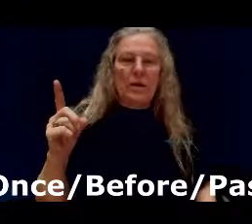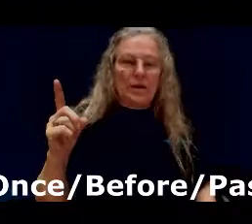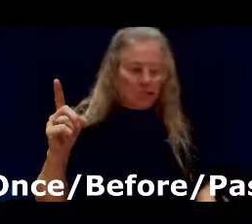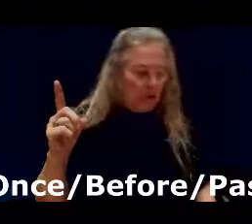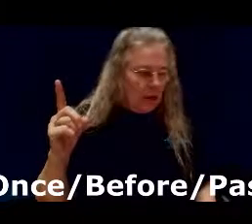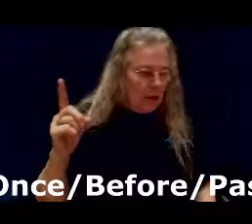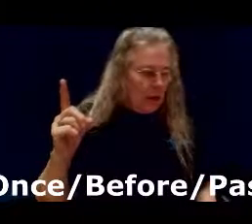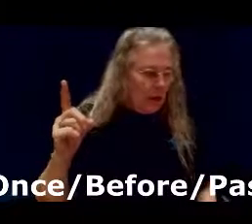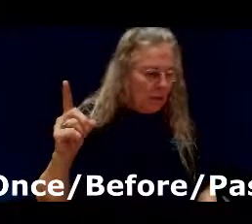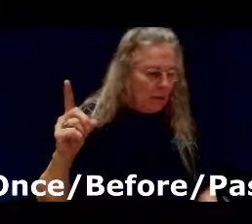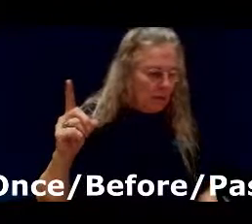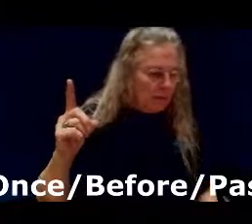Once.